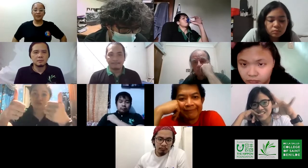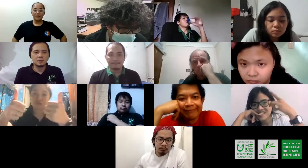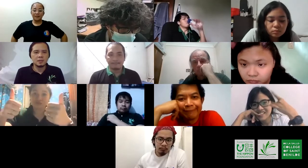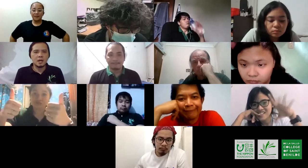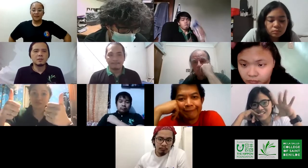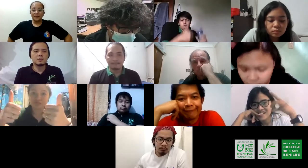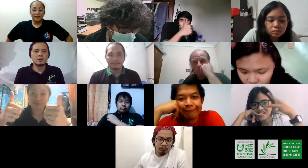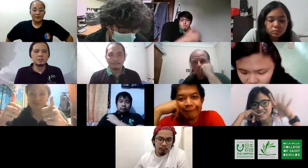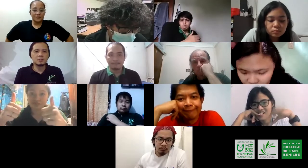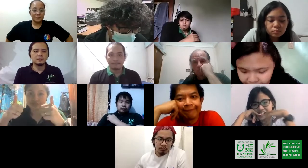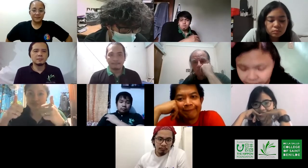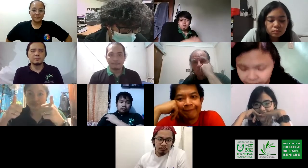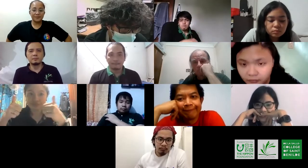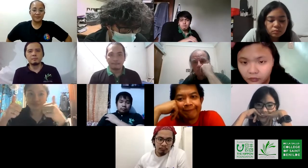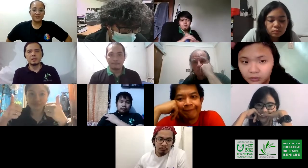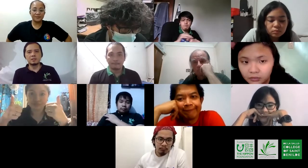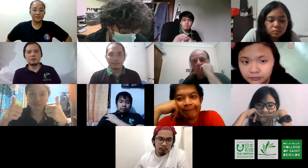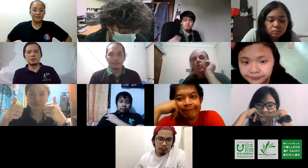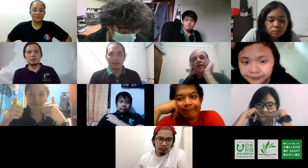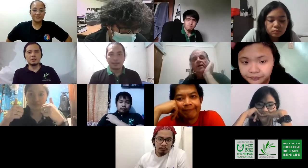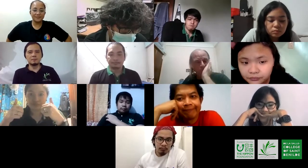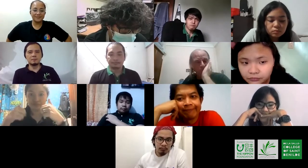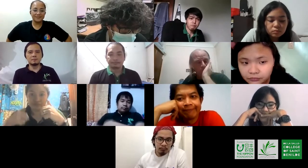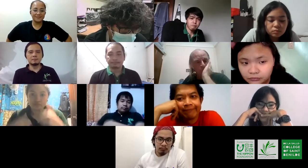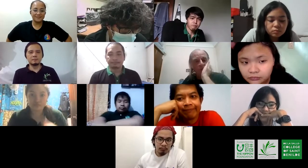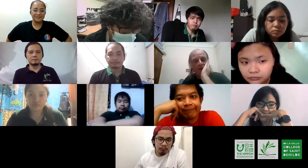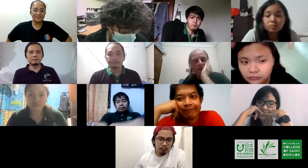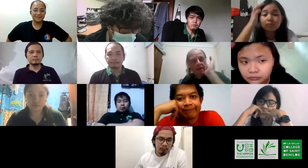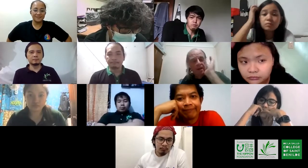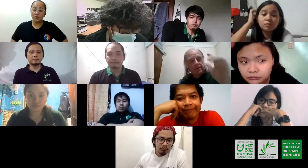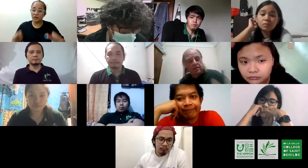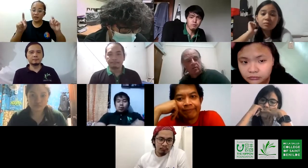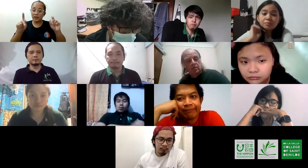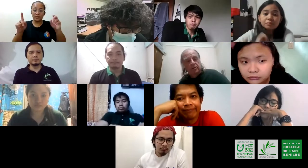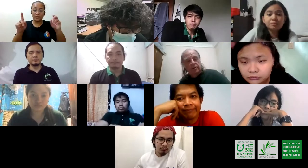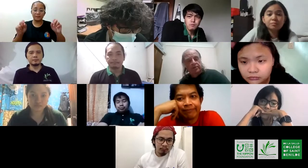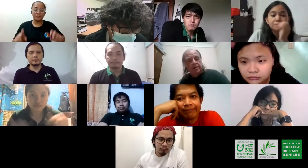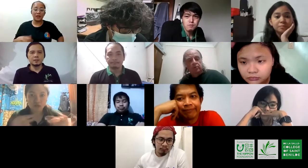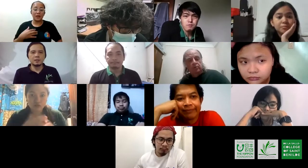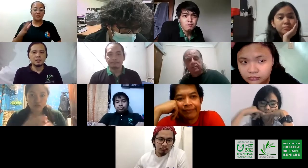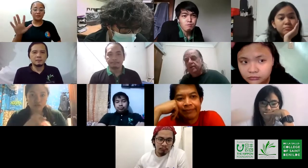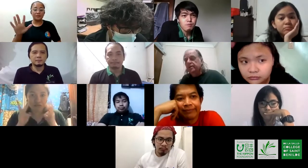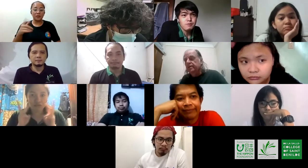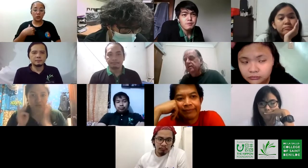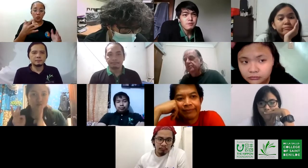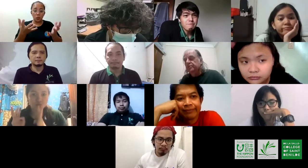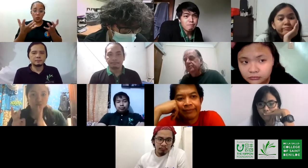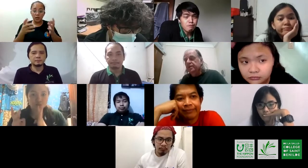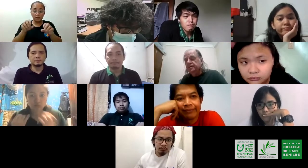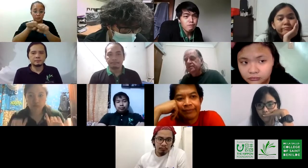I think we're good, sir. I'm saying we're good. Okay. All right. So you want to take a quick break and then go through the exam?